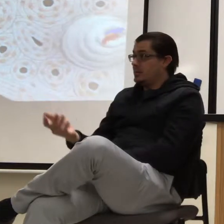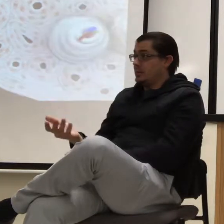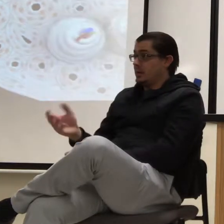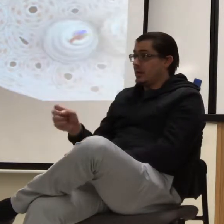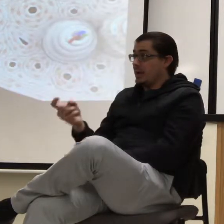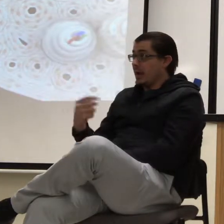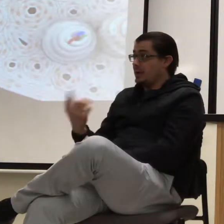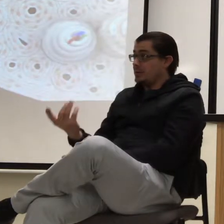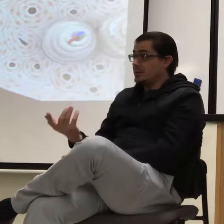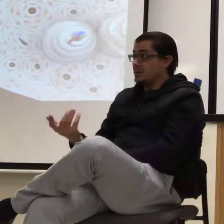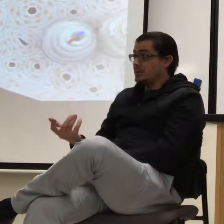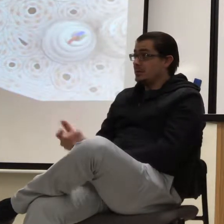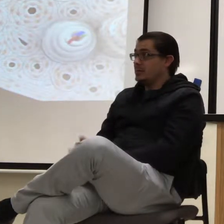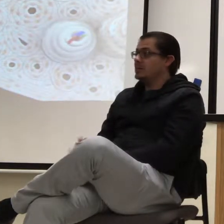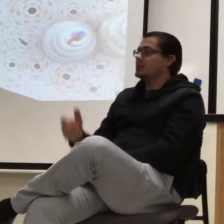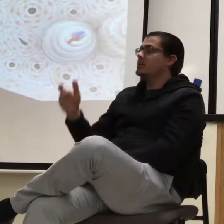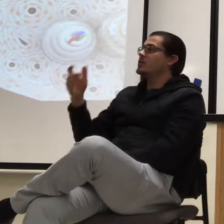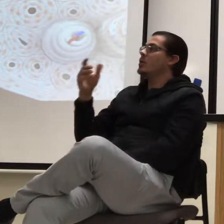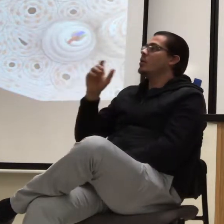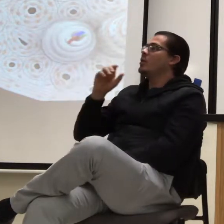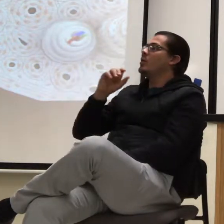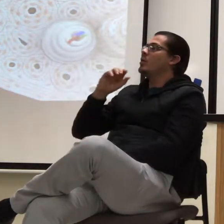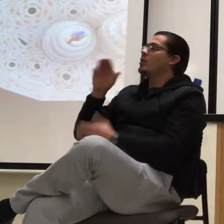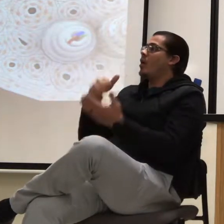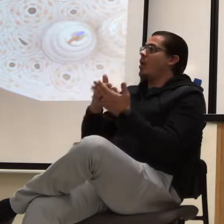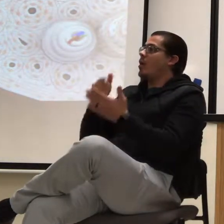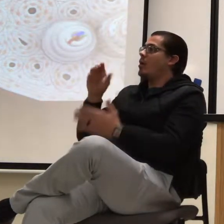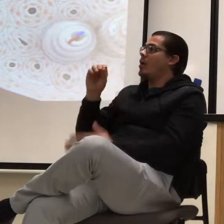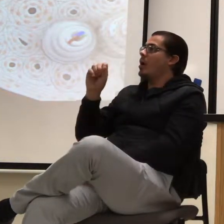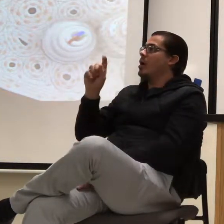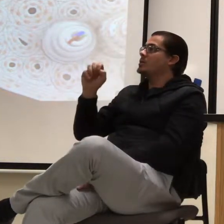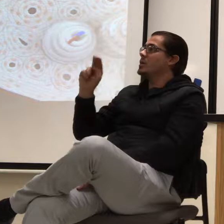So you pack all those osteons and